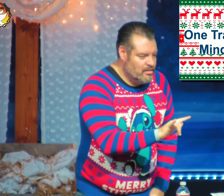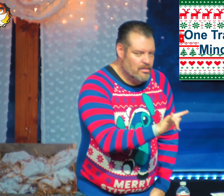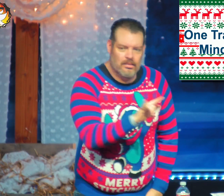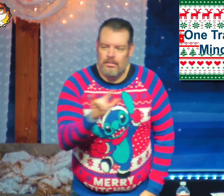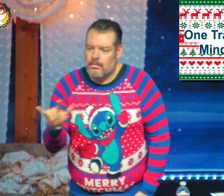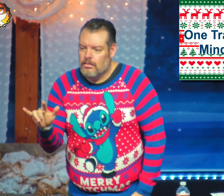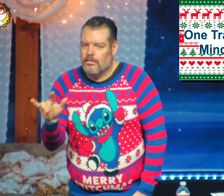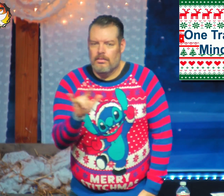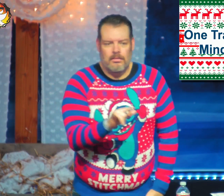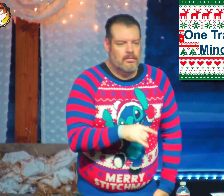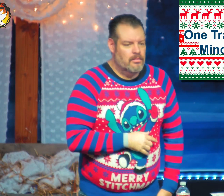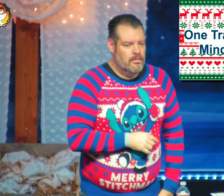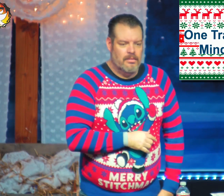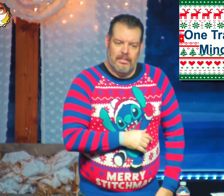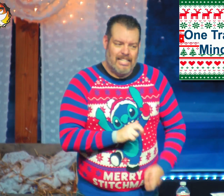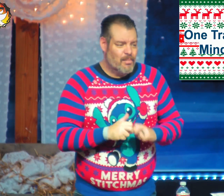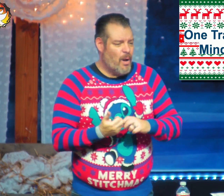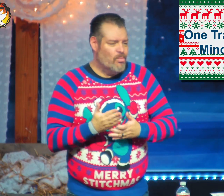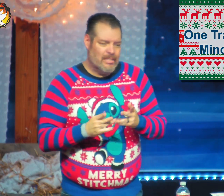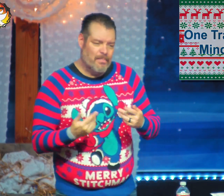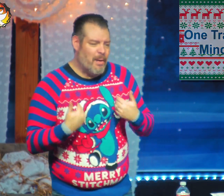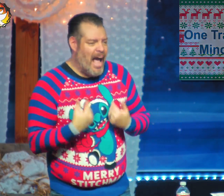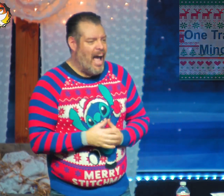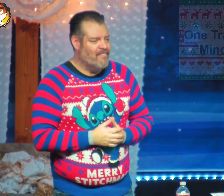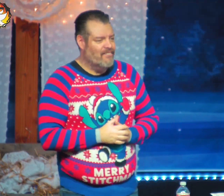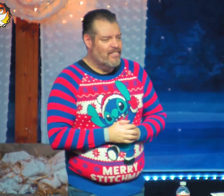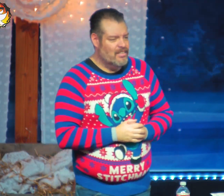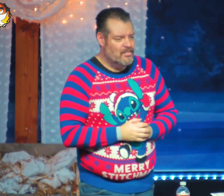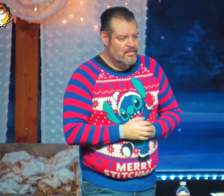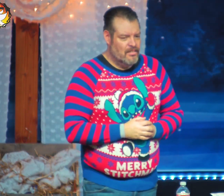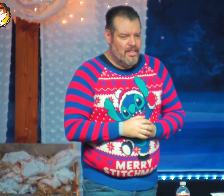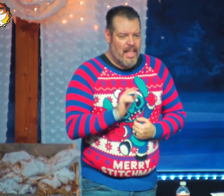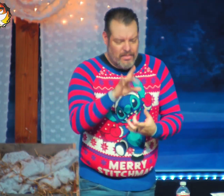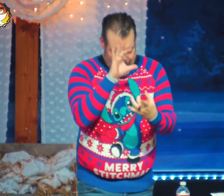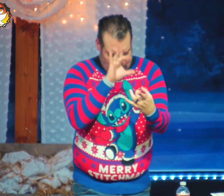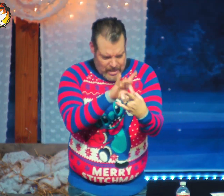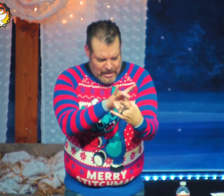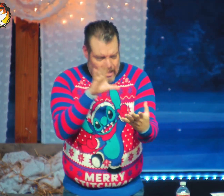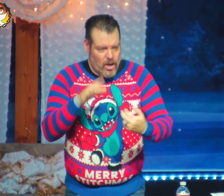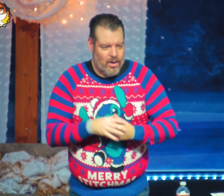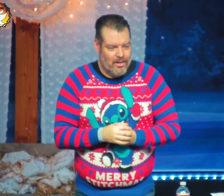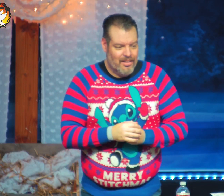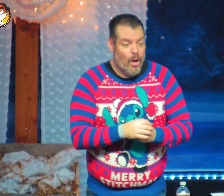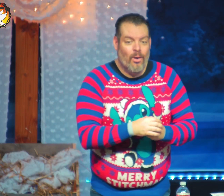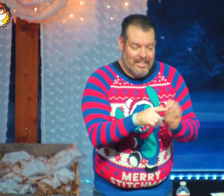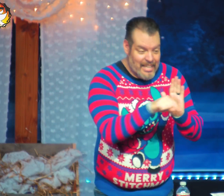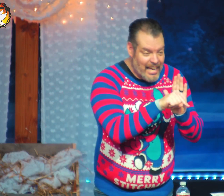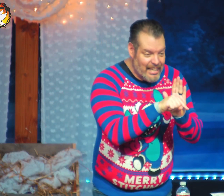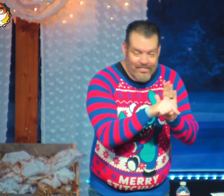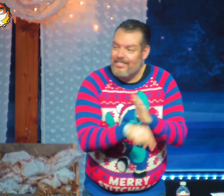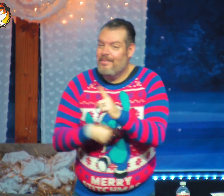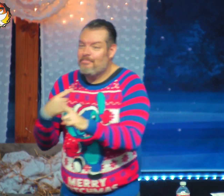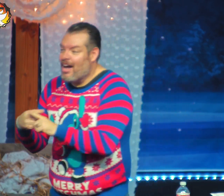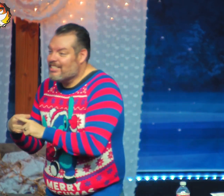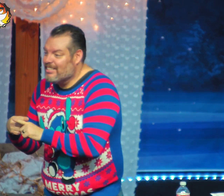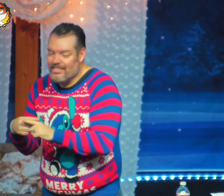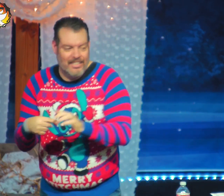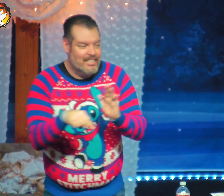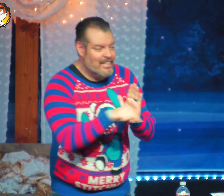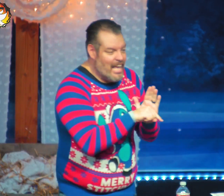with God, Satan, with God, and live in both worlds. God doesn't like that. The problem with some people is they're here and they're playing in